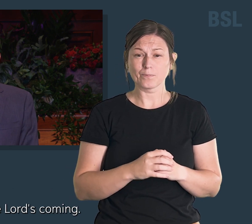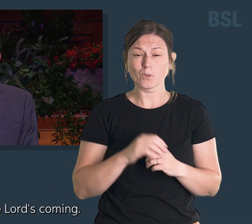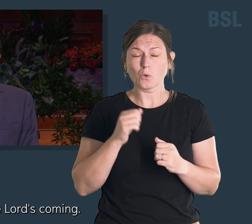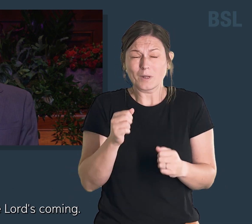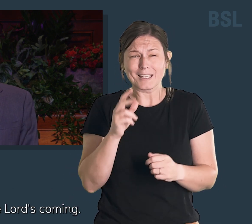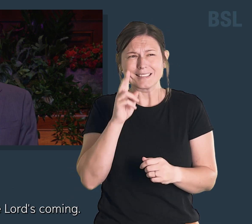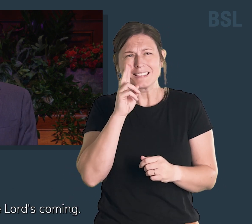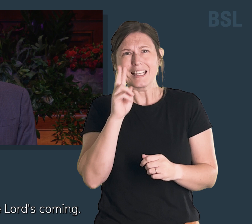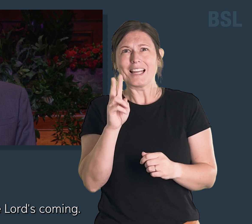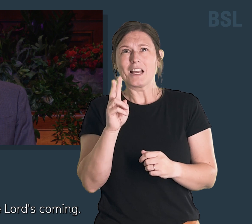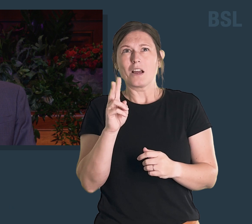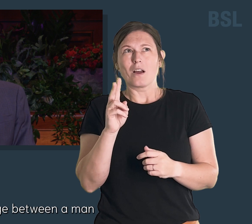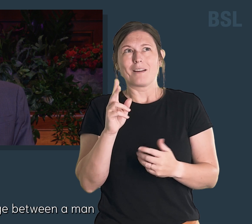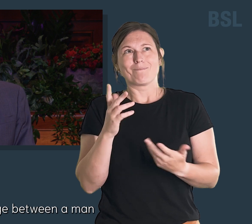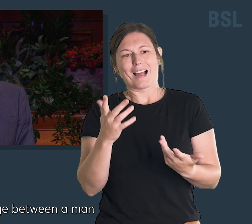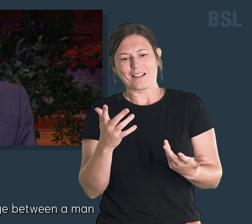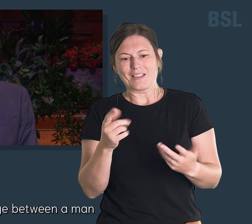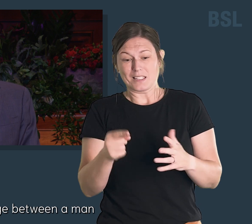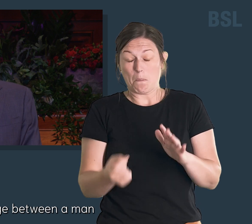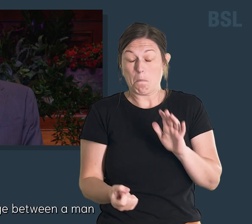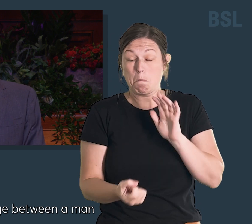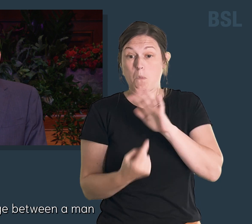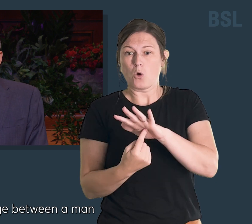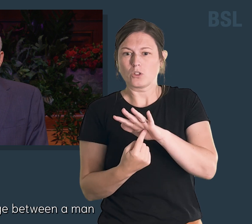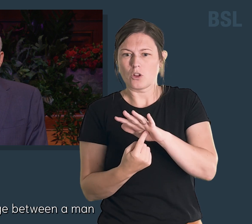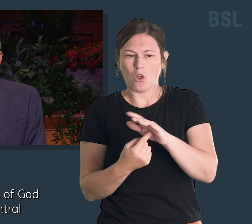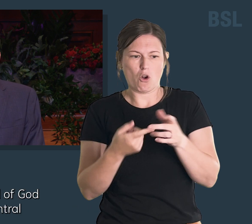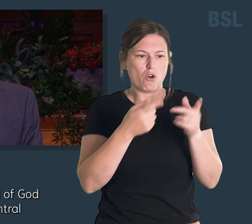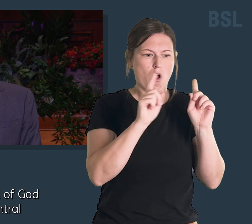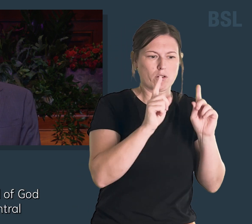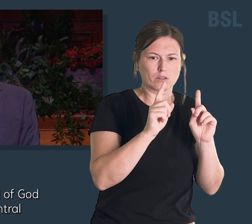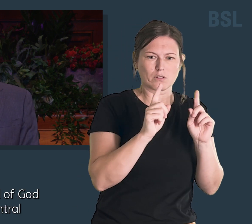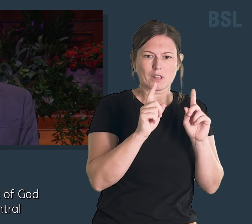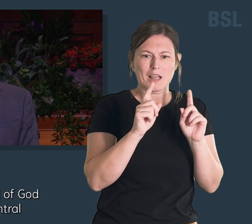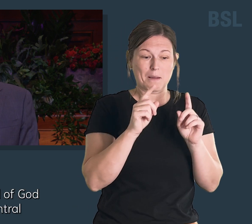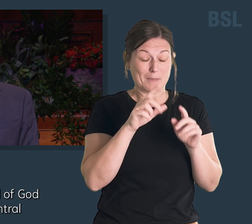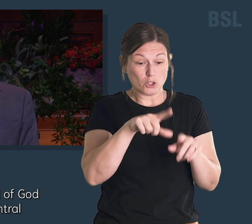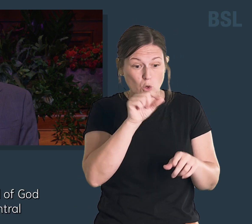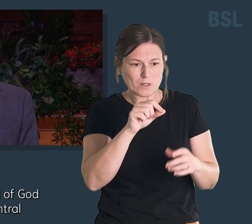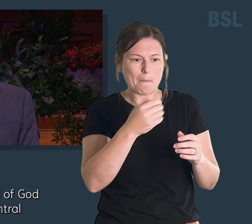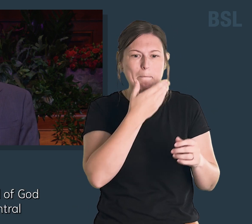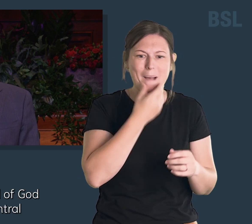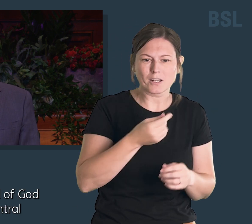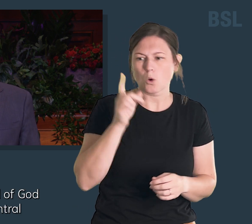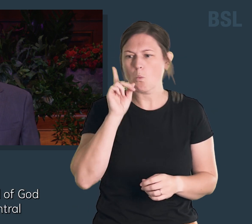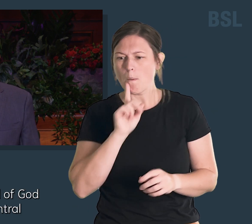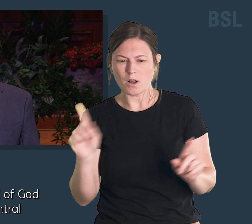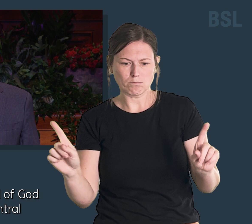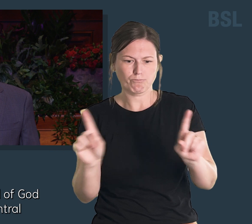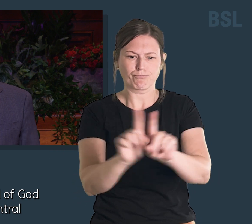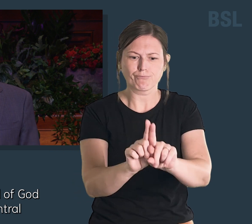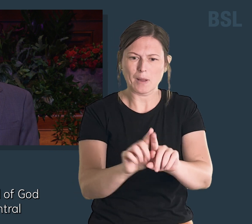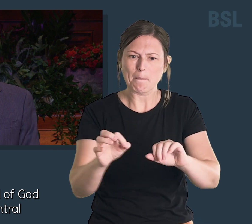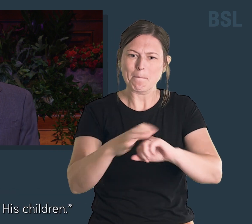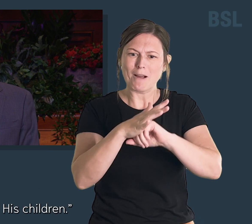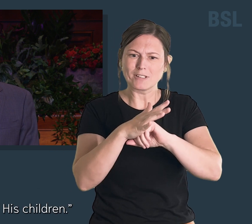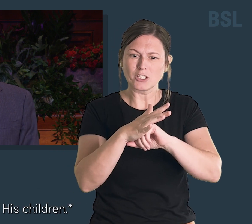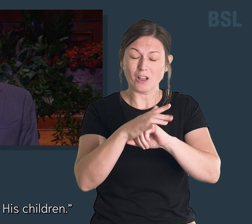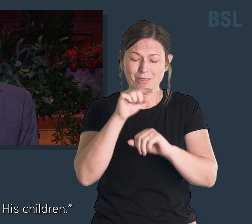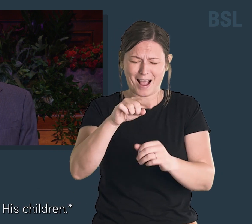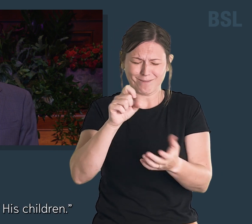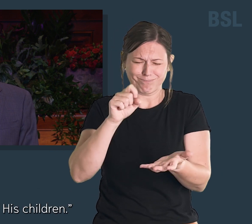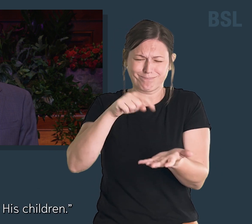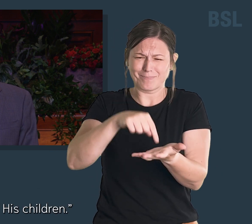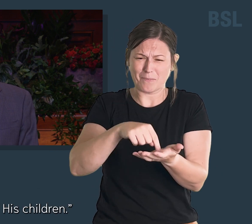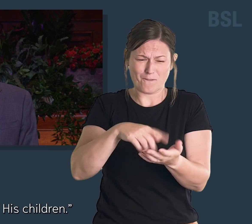the Lord's coming. We can see why marriage between a man and a woman is ordained of God and that the family is central to